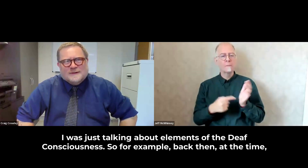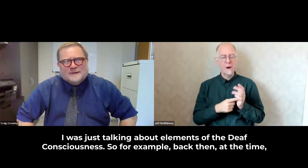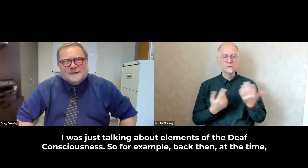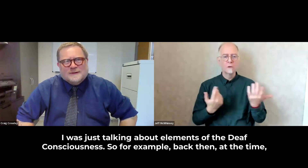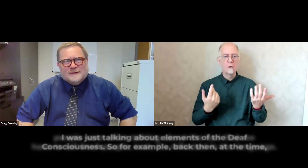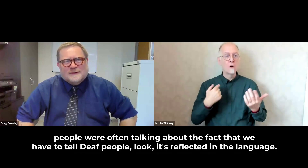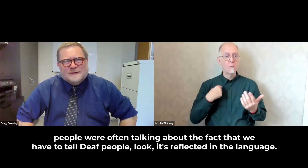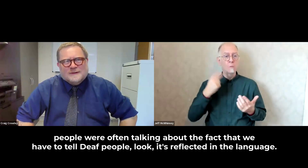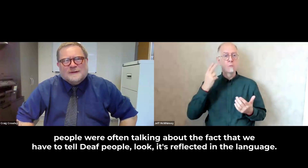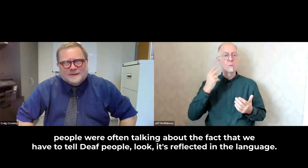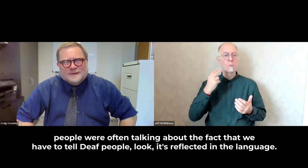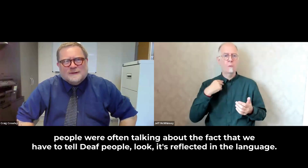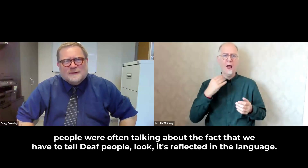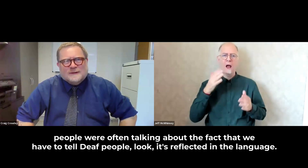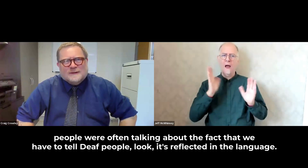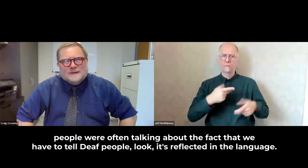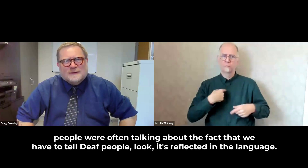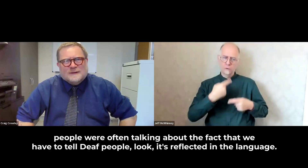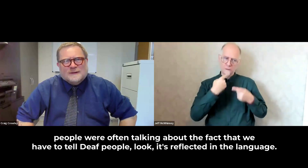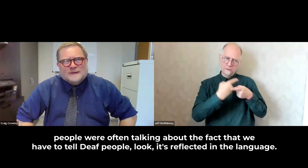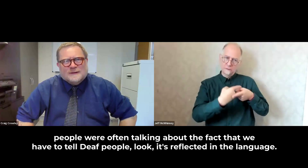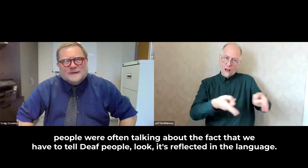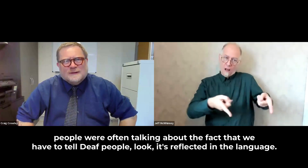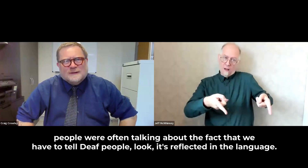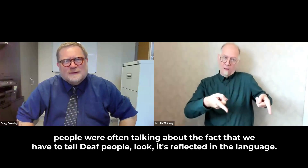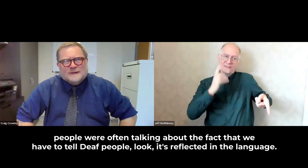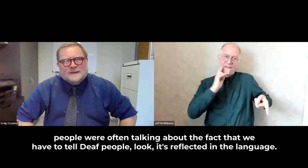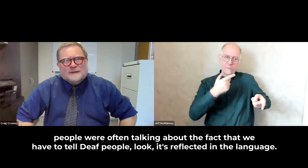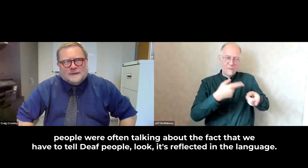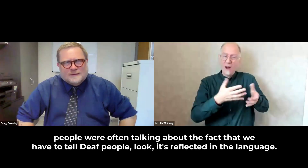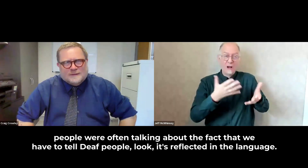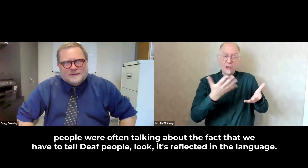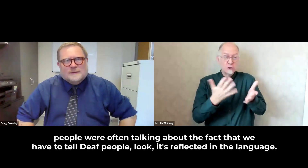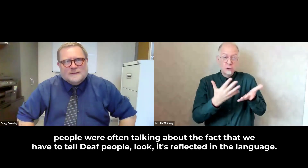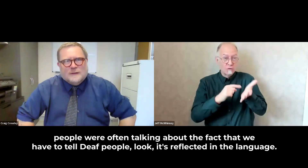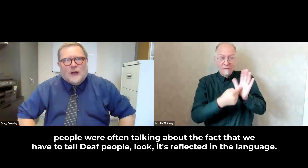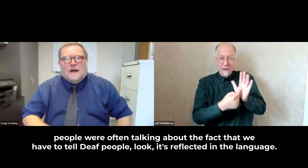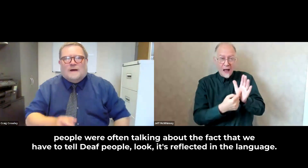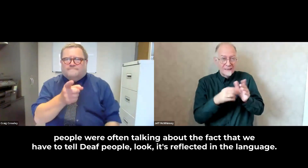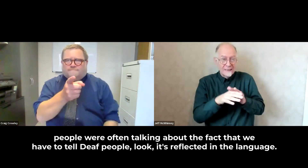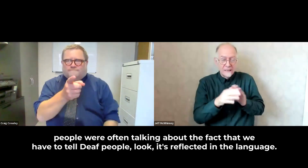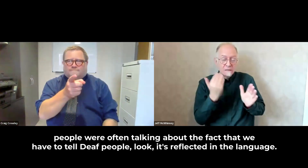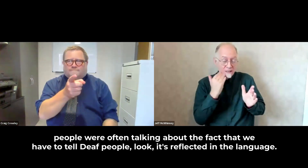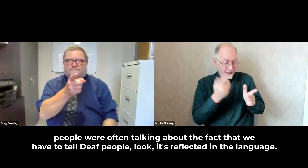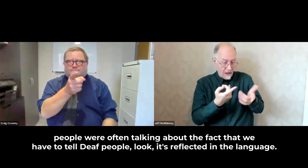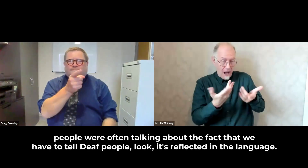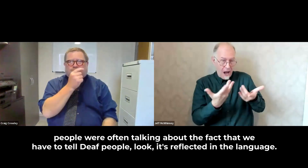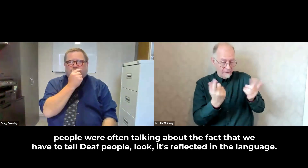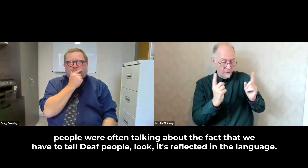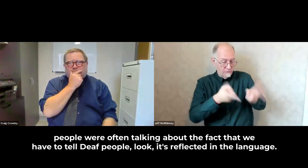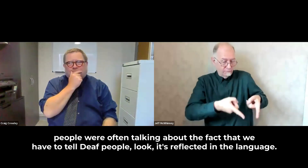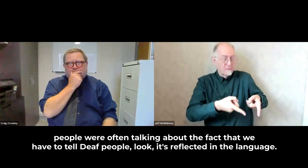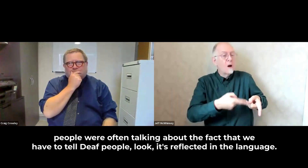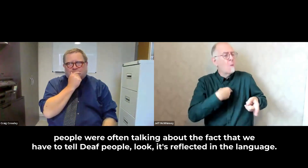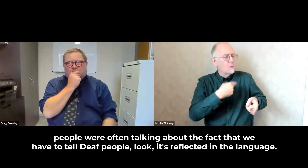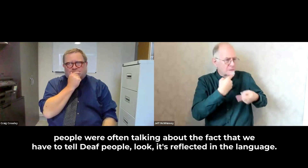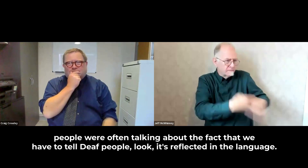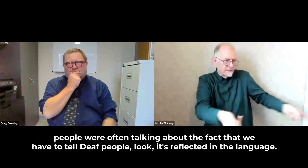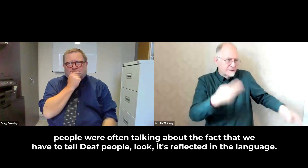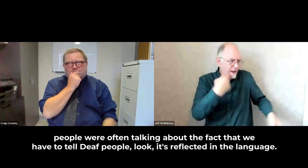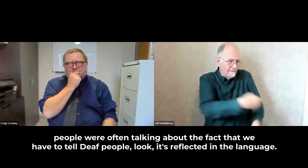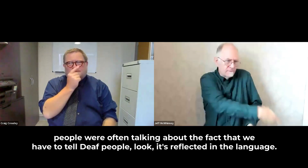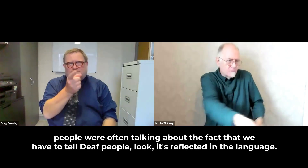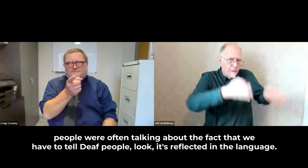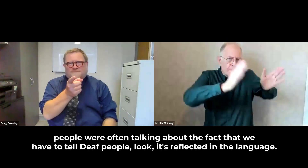back then at the time, people were often talking about the fact that we have to tell deaf people, look, it's